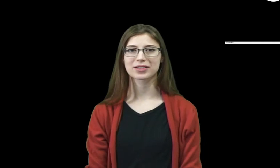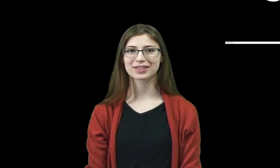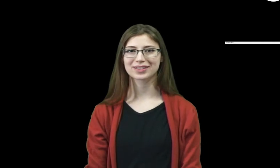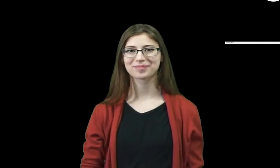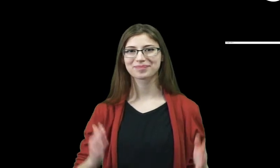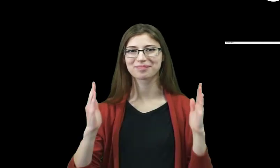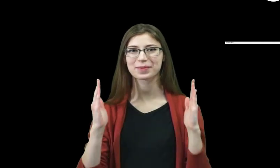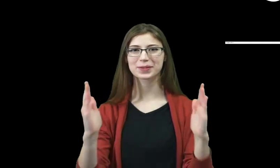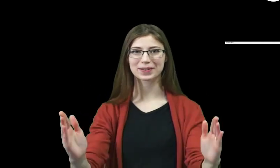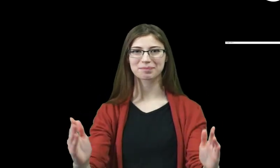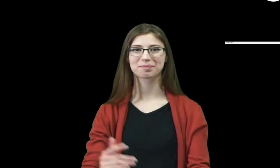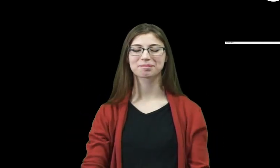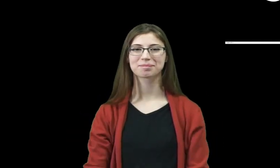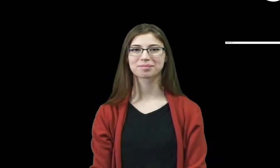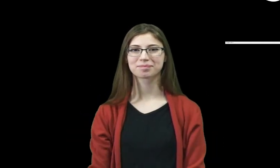other. Street.